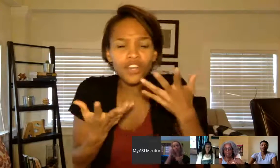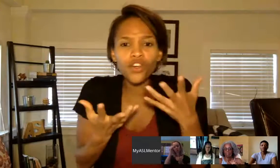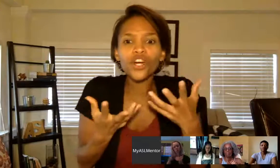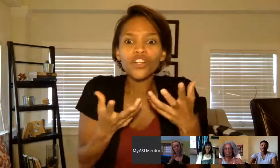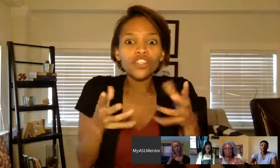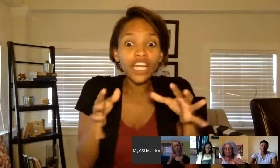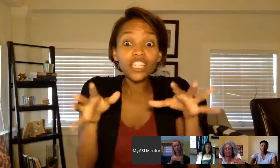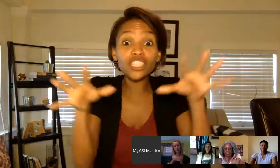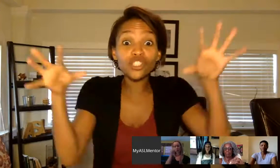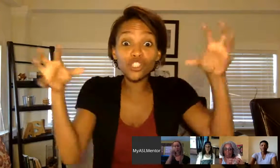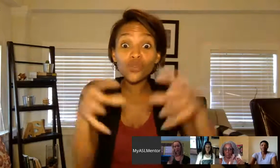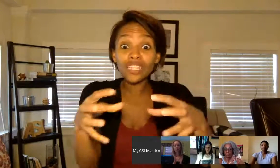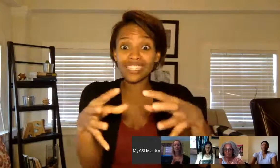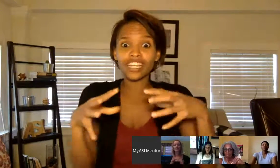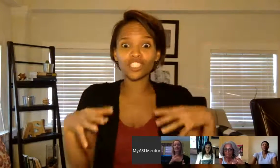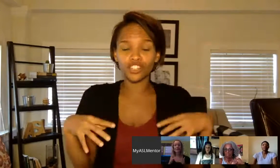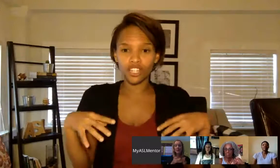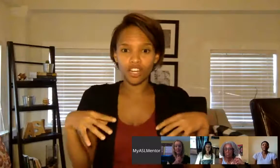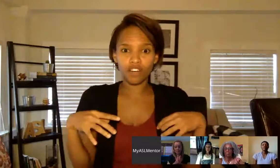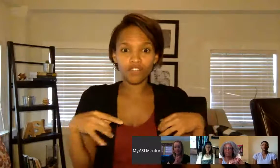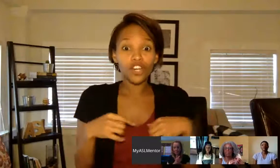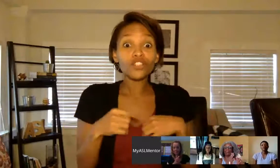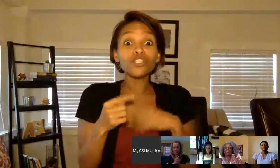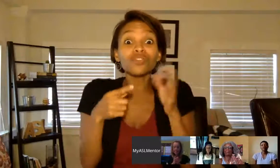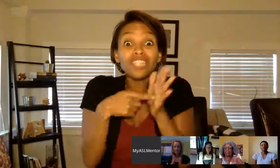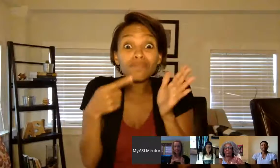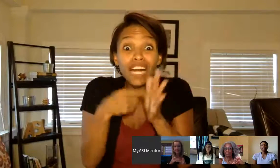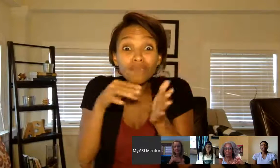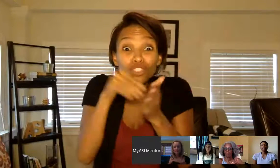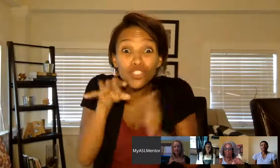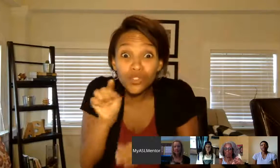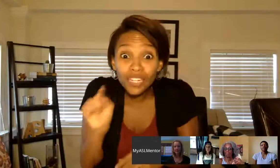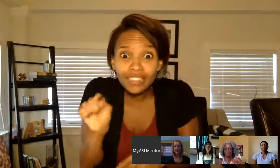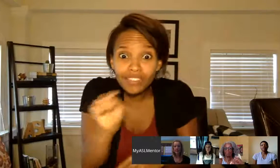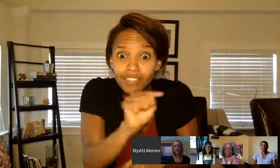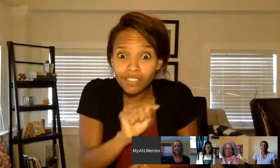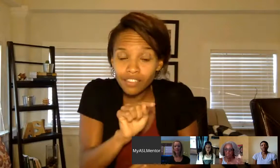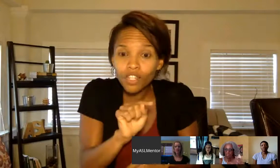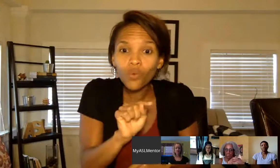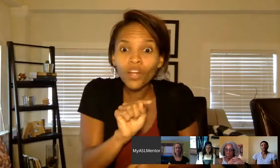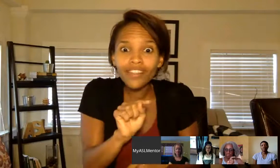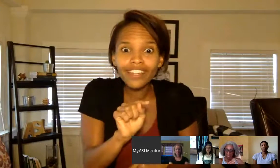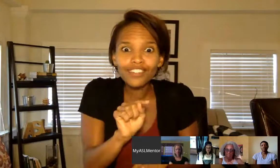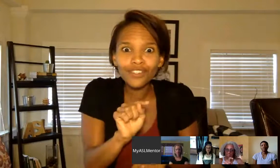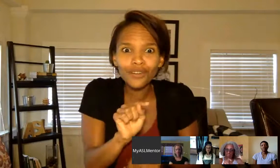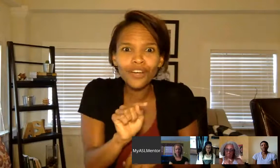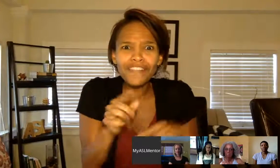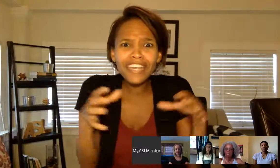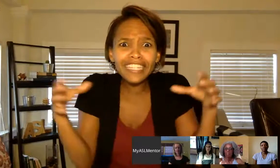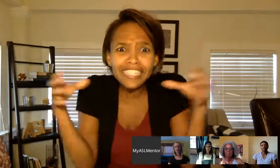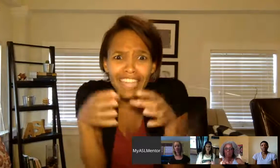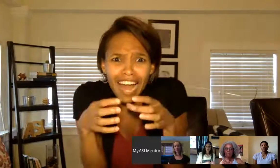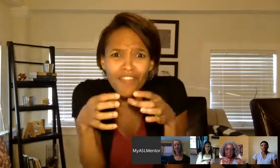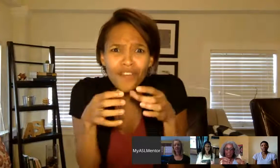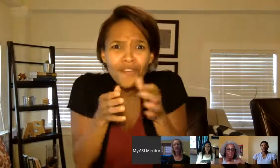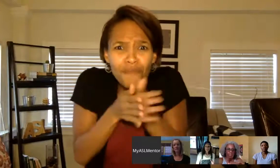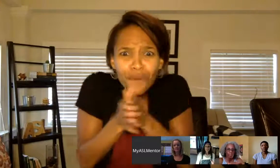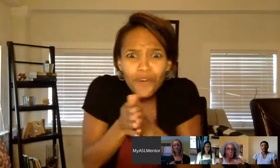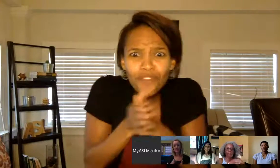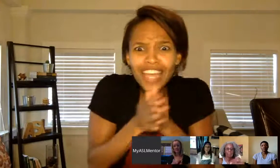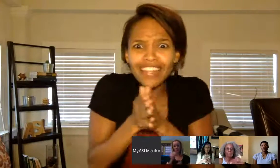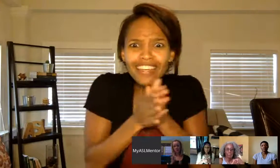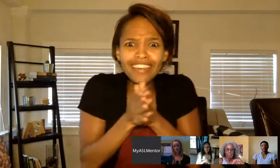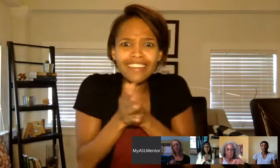hungry or it's students that started off. So sometimes students, what do? They get together,